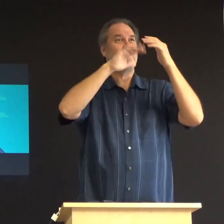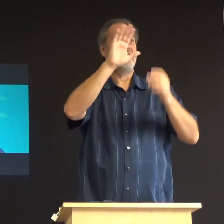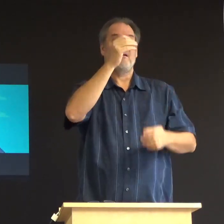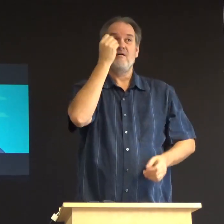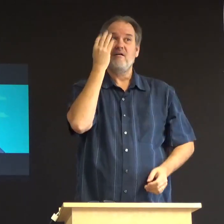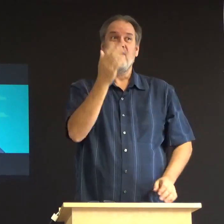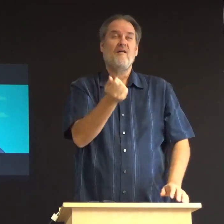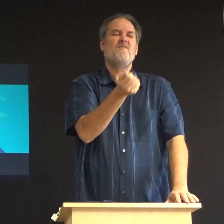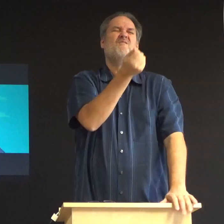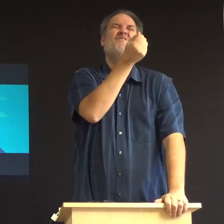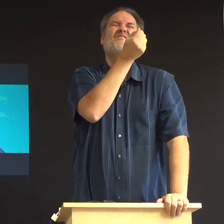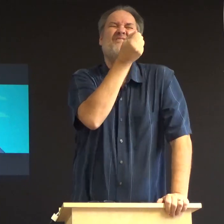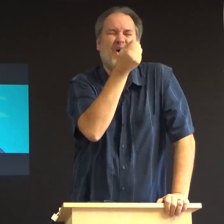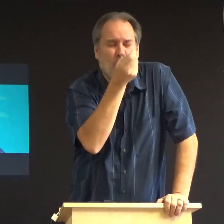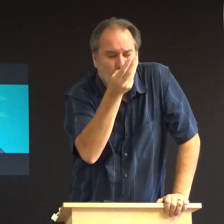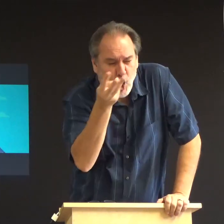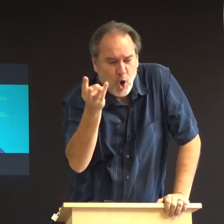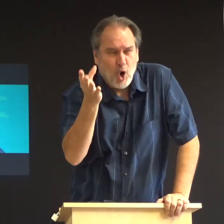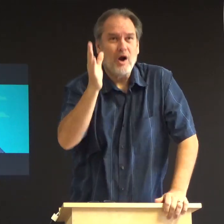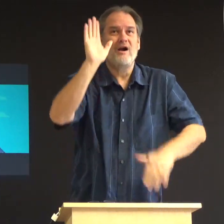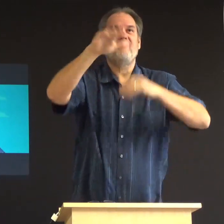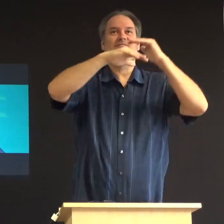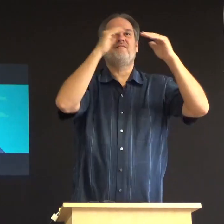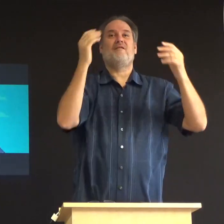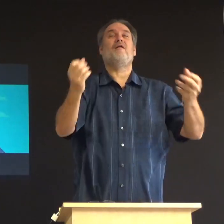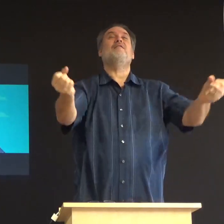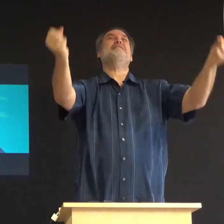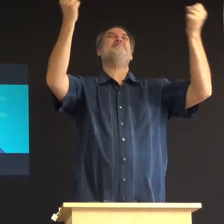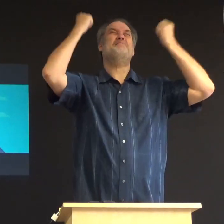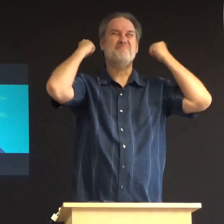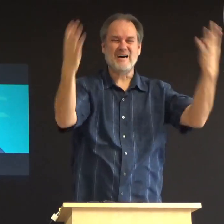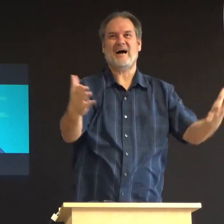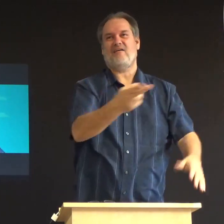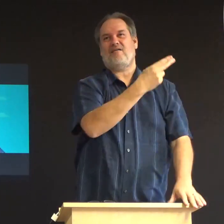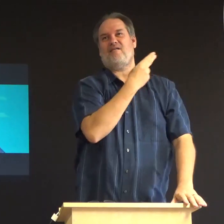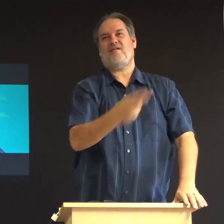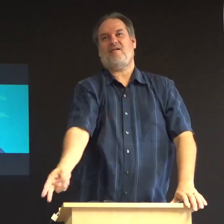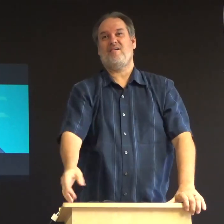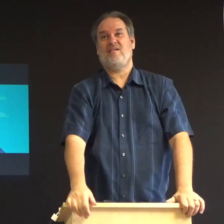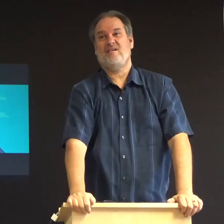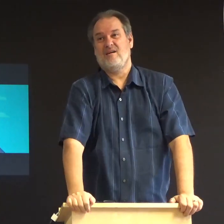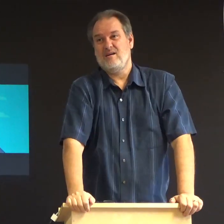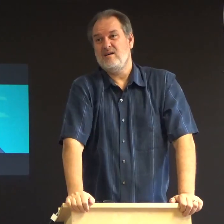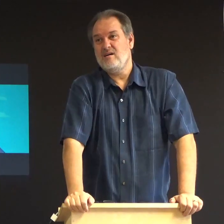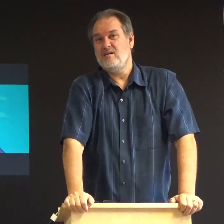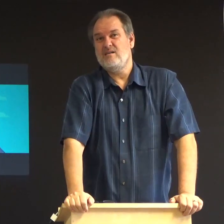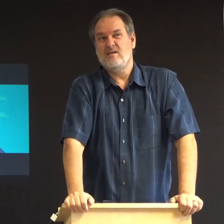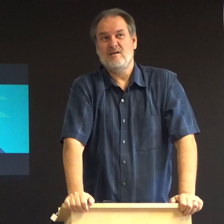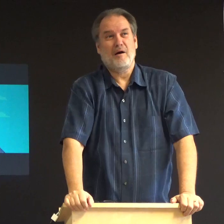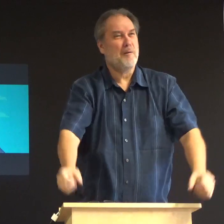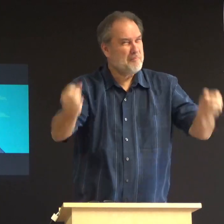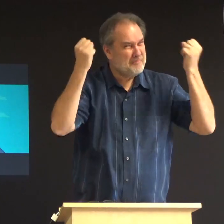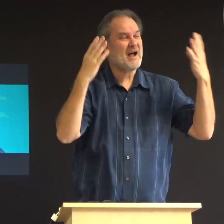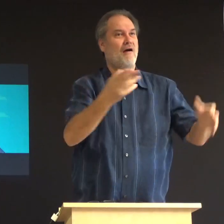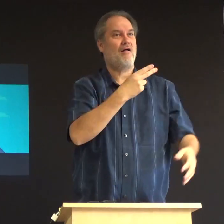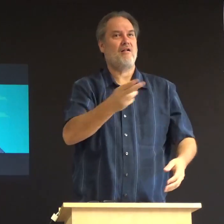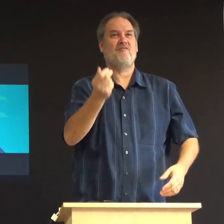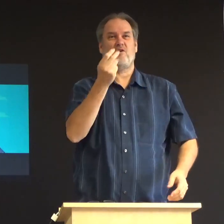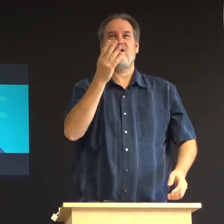determine. We can't say all people are going to heaven. There's many people that go to heaven. Most people are going to hell.